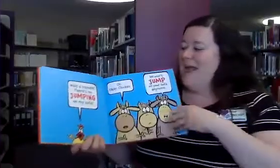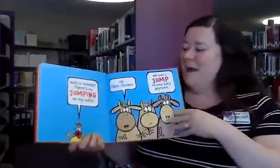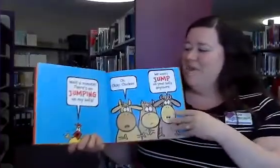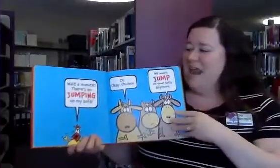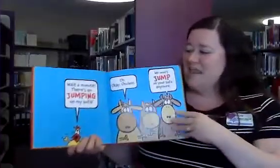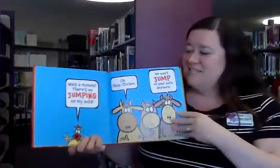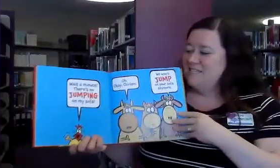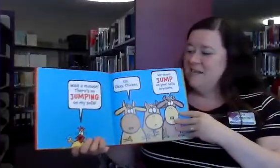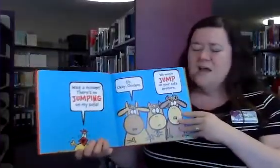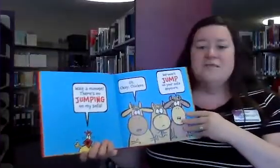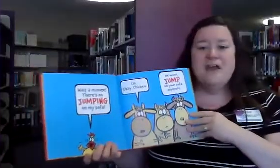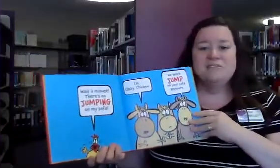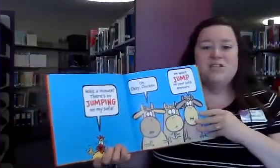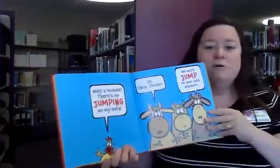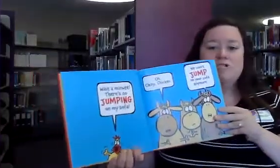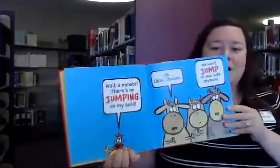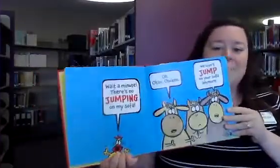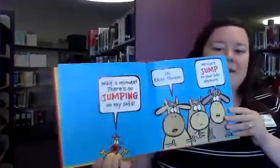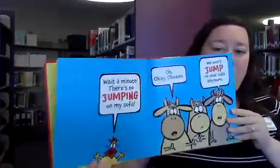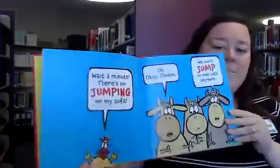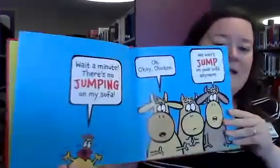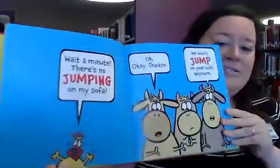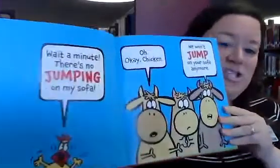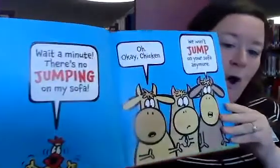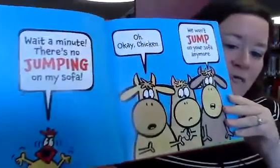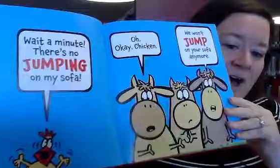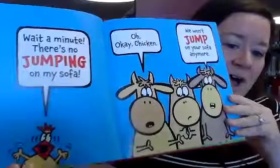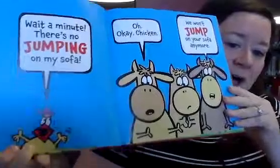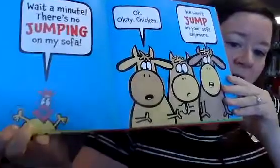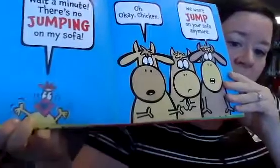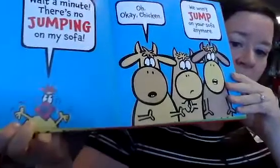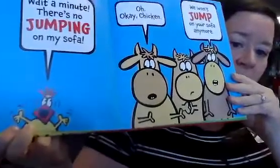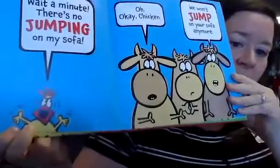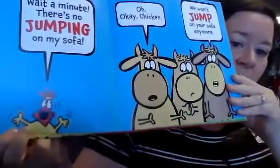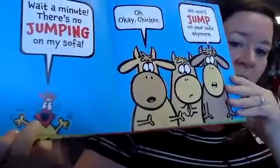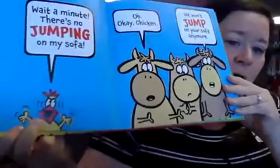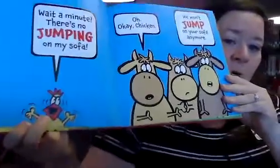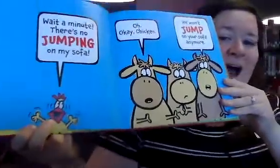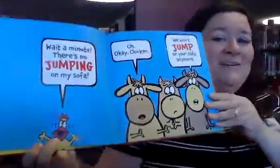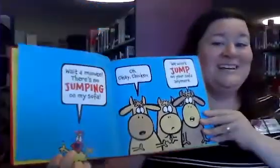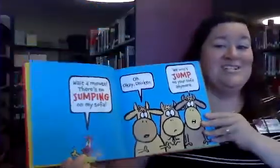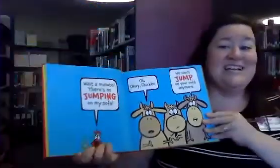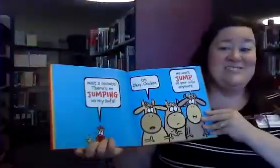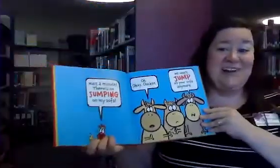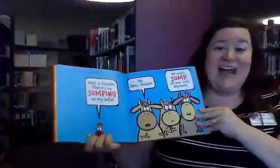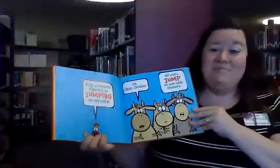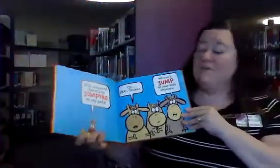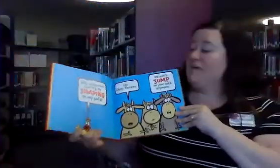Wait a minute, there's no jumping on my sofa. Oh, I don't think Chicken is very happy about